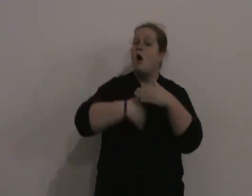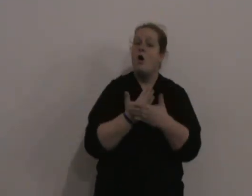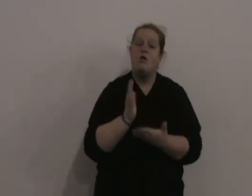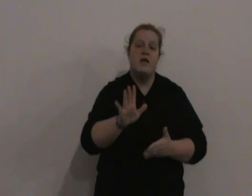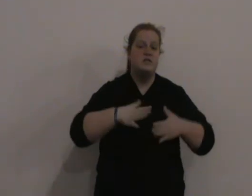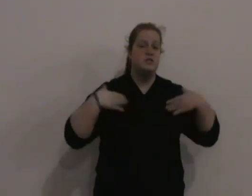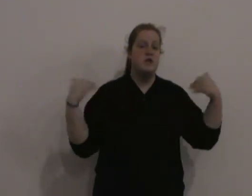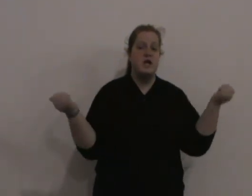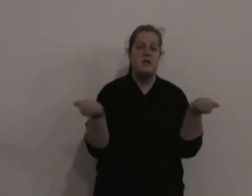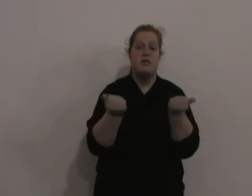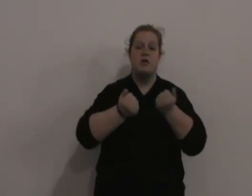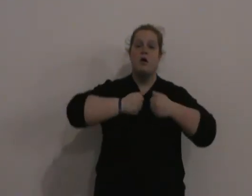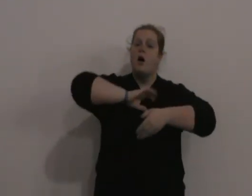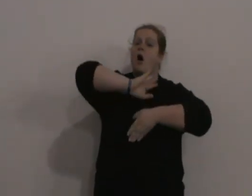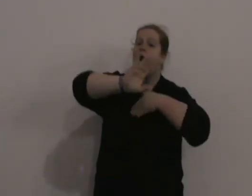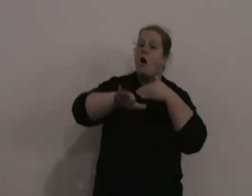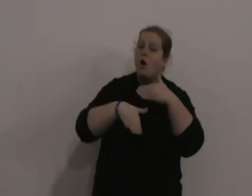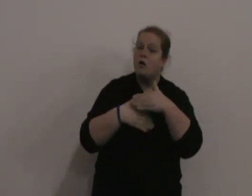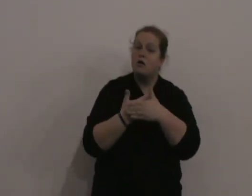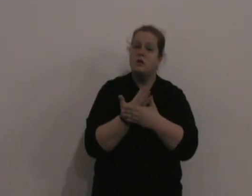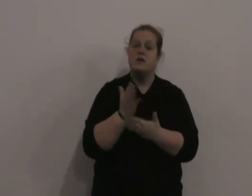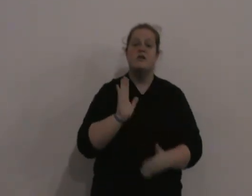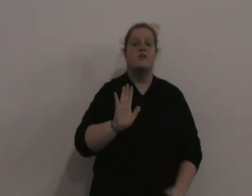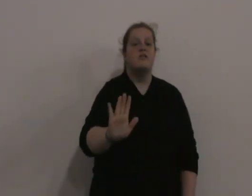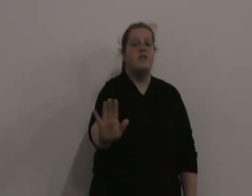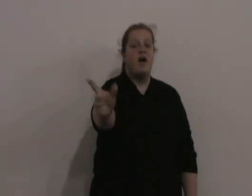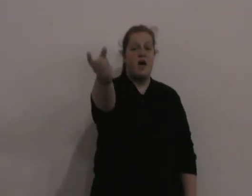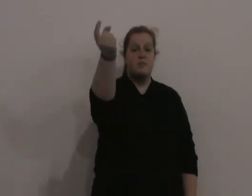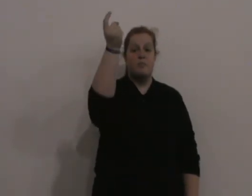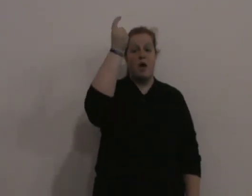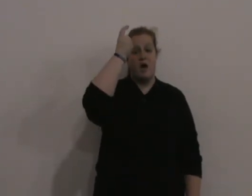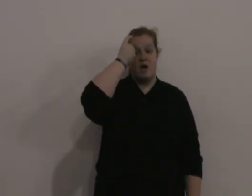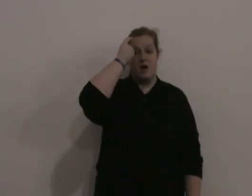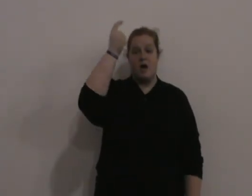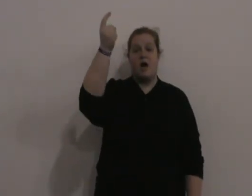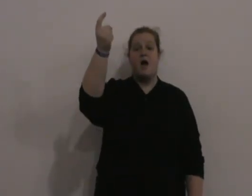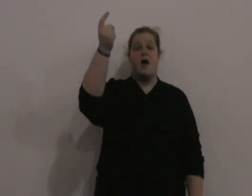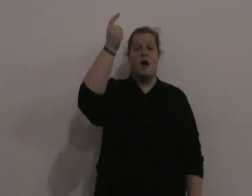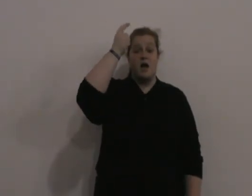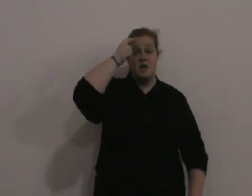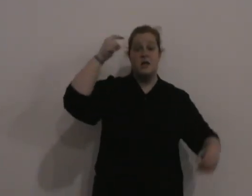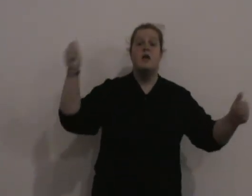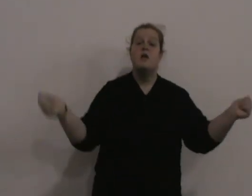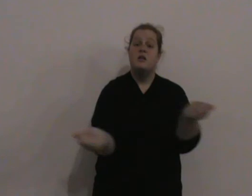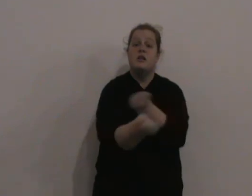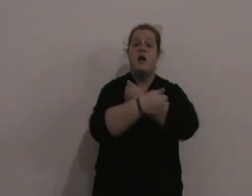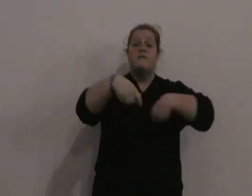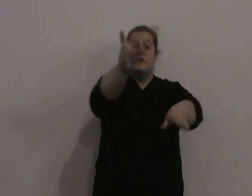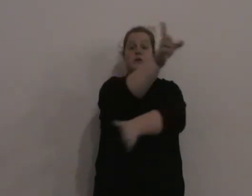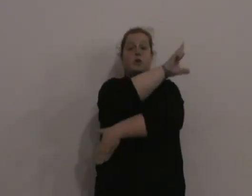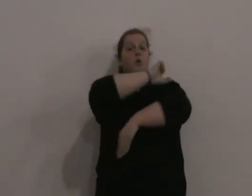all thy strength, all thy mind. Love the